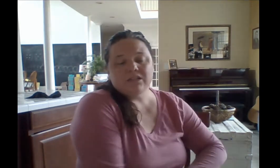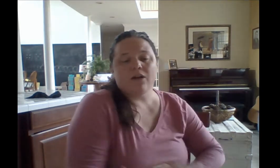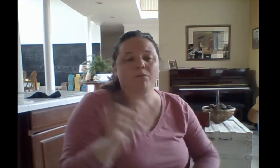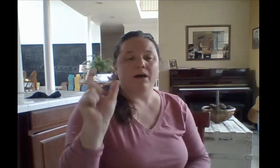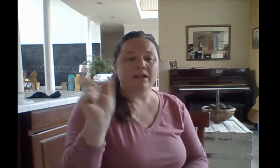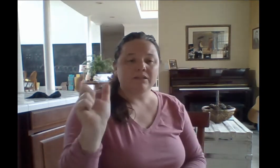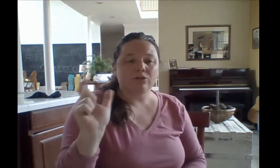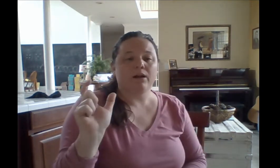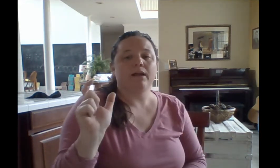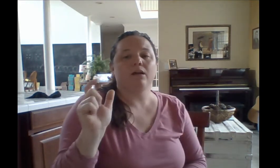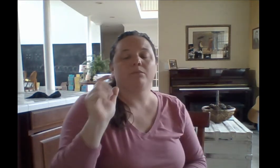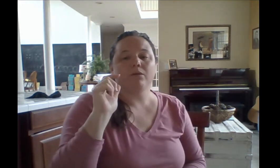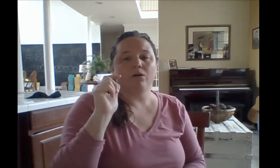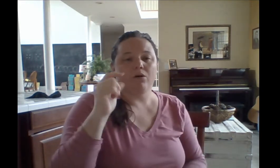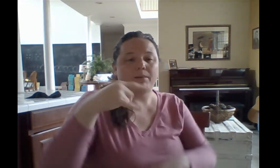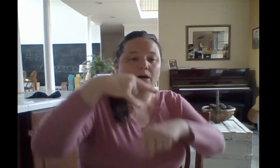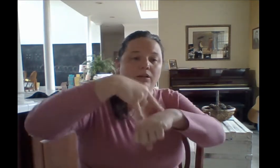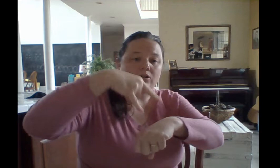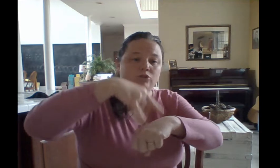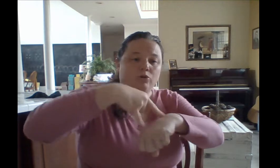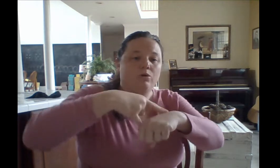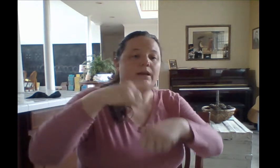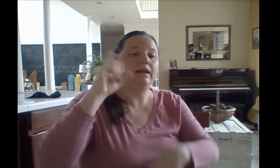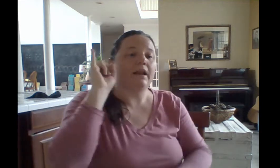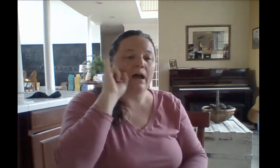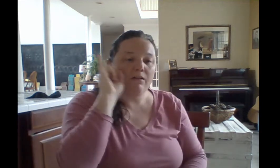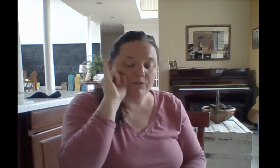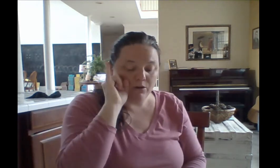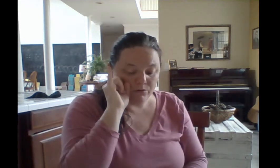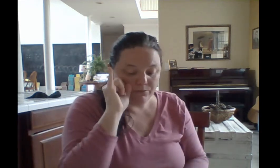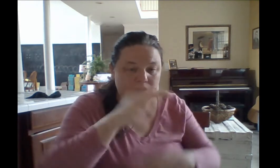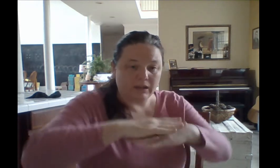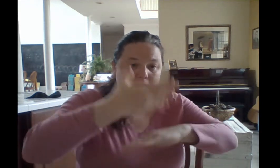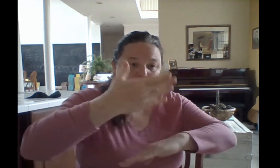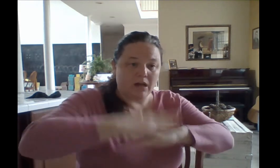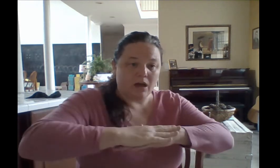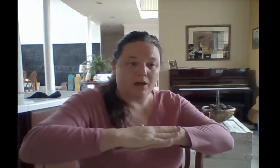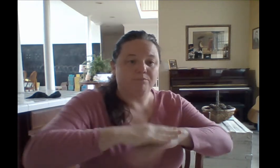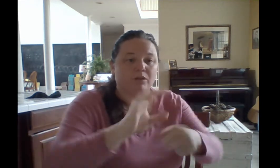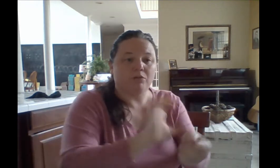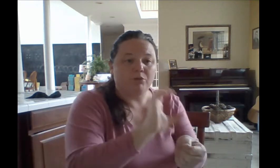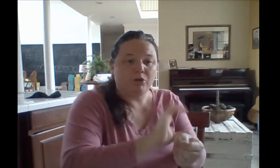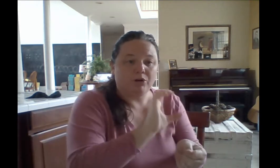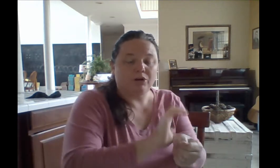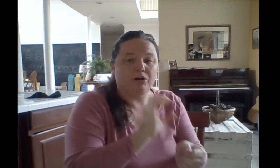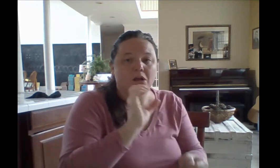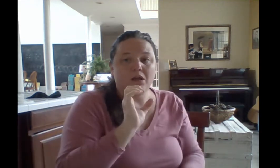stuff about Instagram or about Droid and iPhone, laptop, computer,